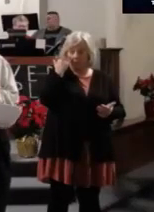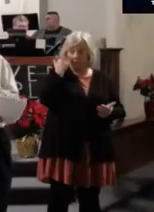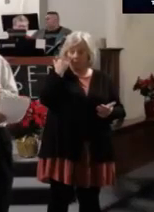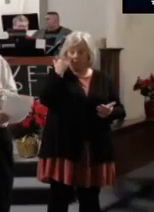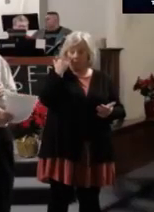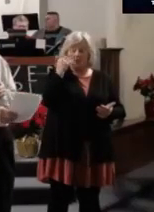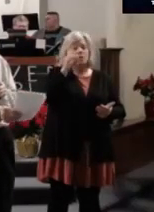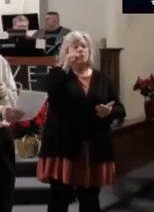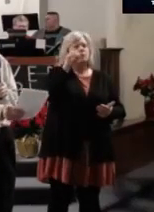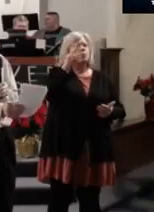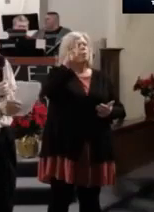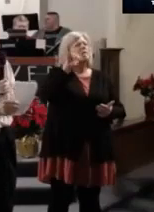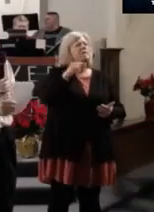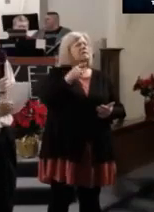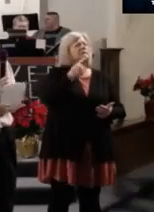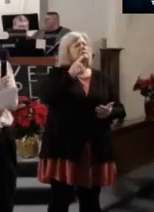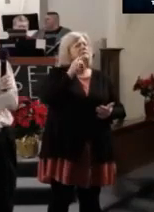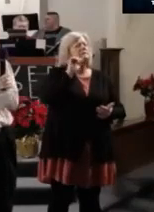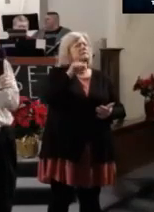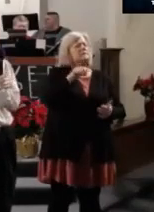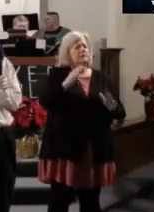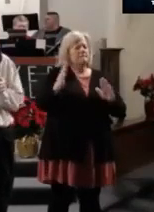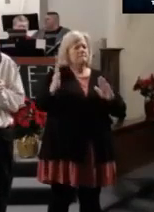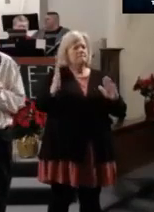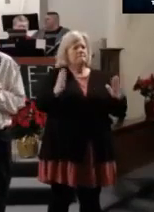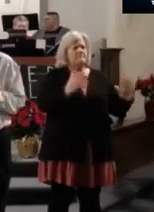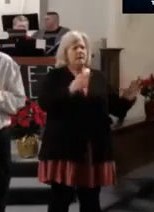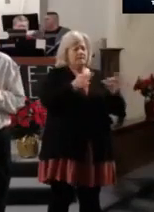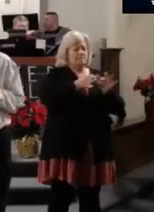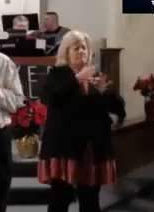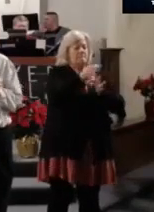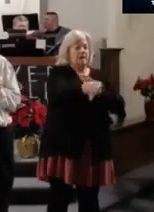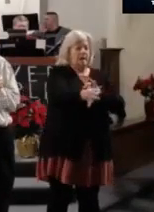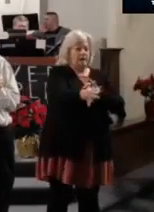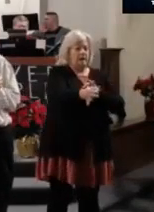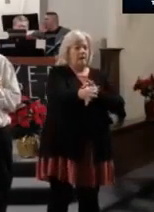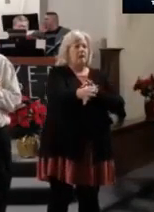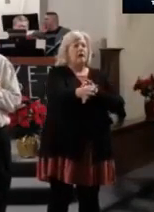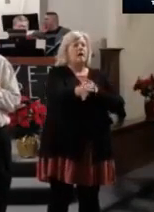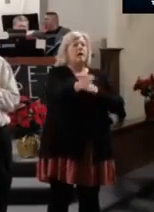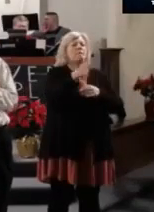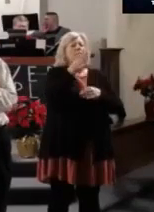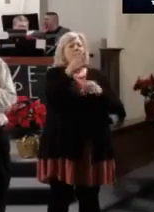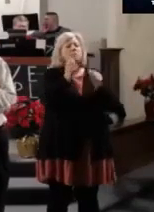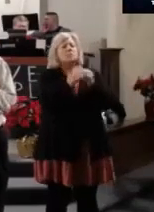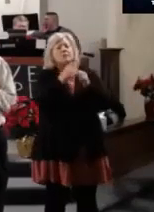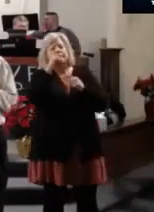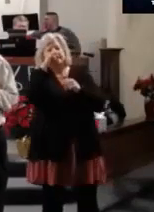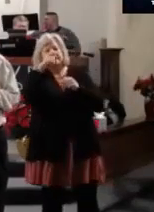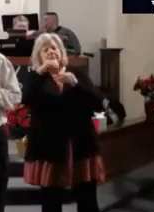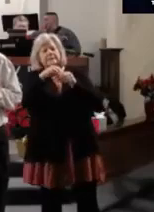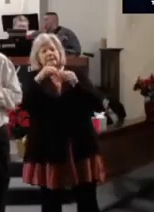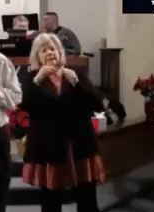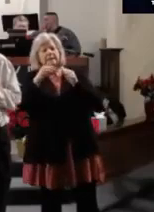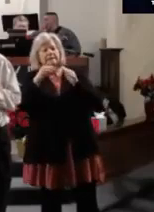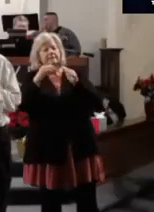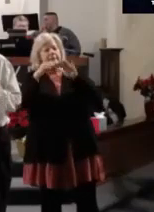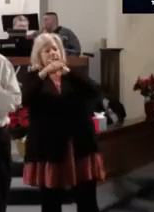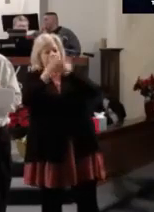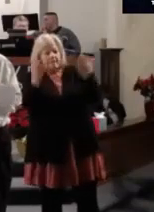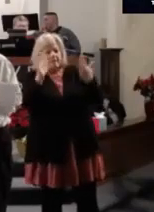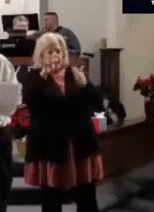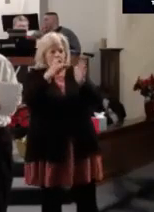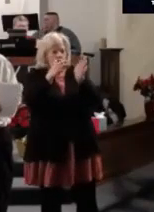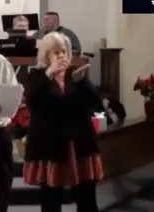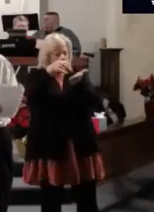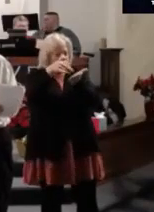Dorothy told me that she plans to postpone the Moms with Kids in Heaven for this month. I think that was meant to be next week. And so check